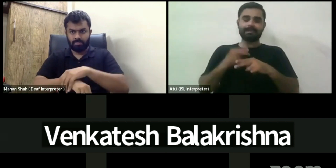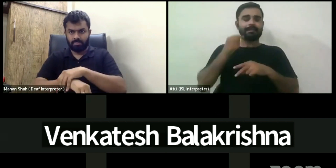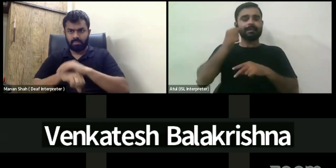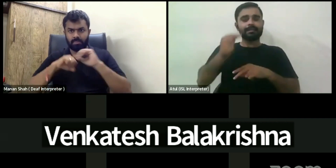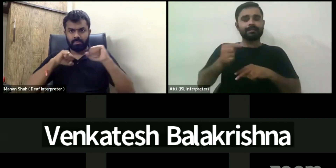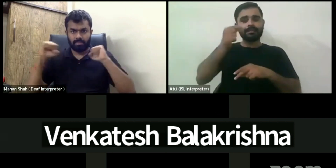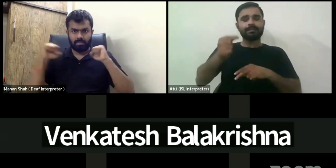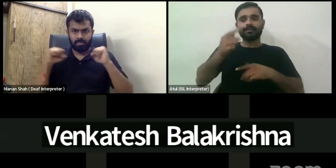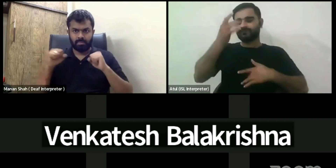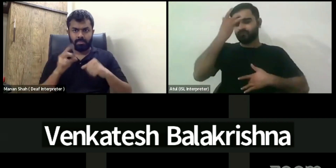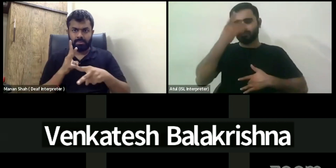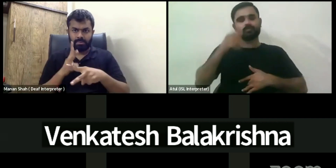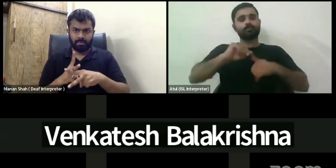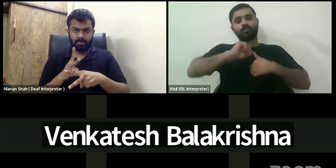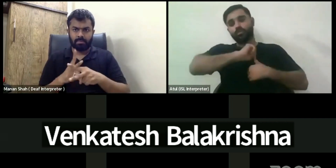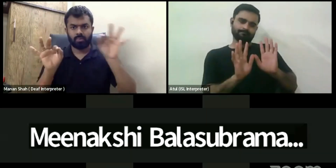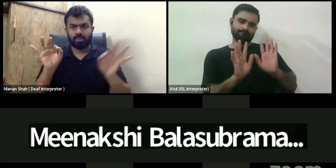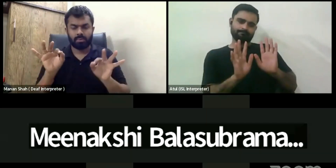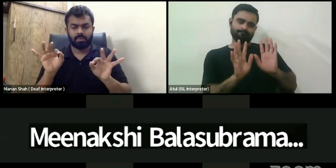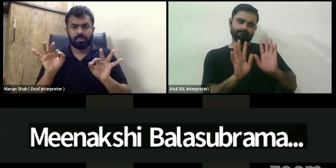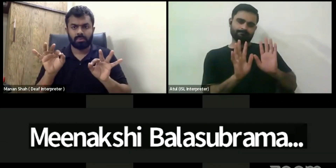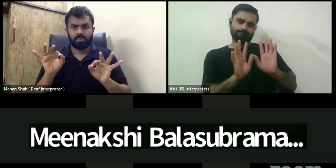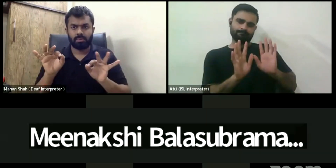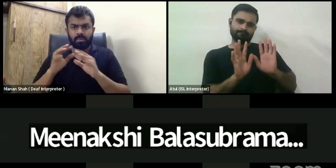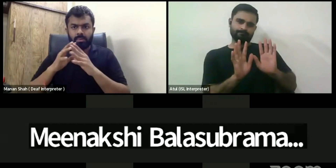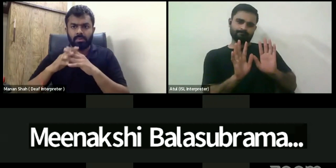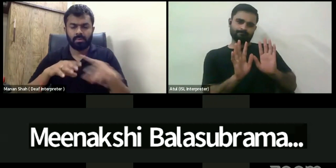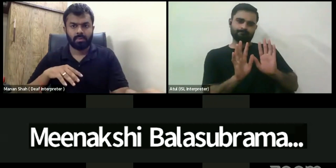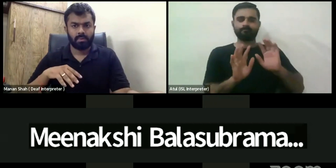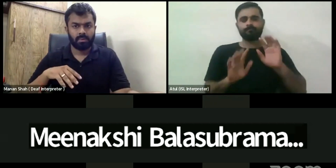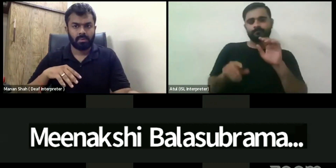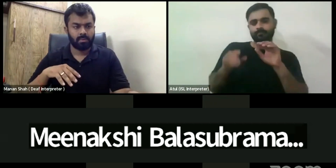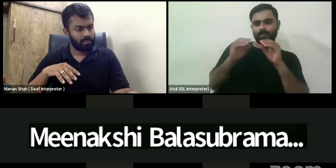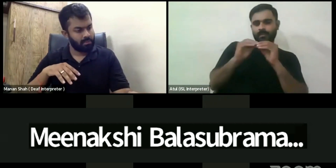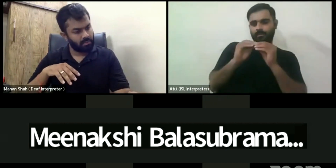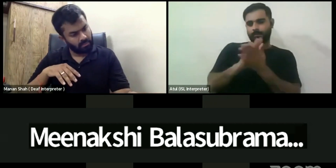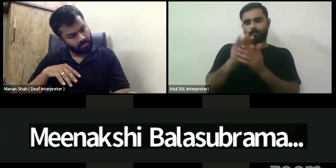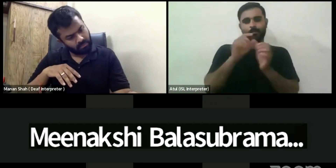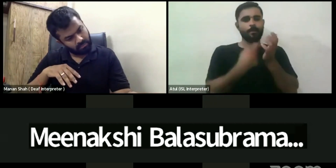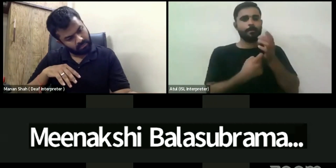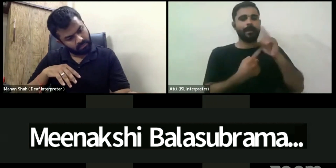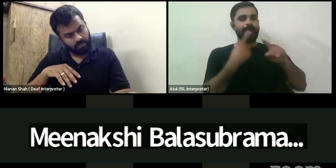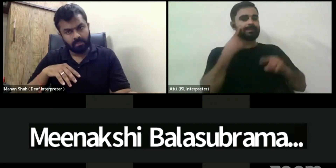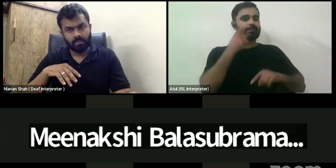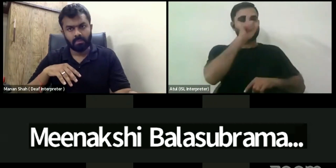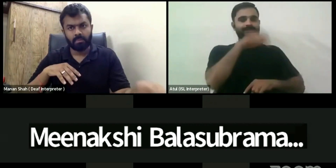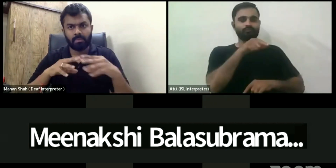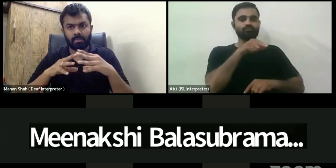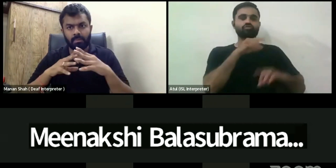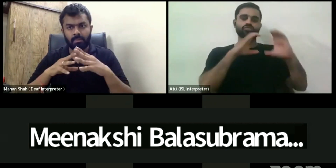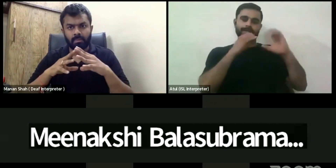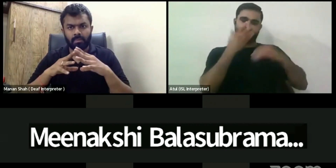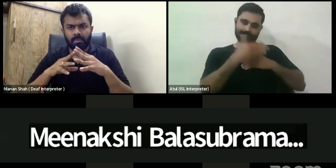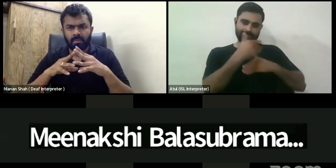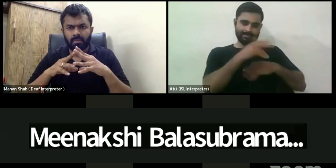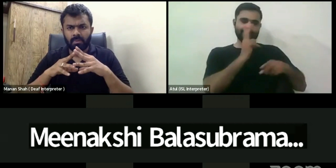We are not talking about all conditions, okay? But Jnanabharati sir, I would like you, we can have this conversation continued